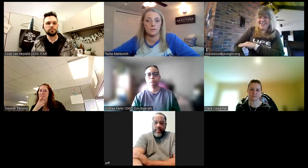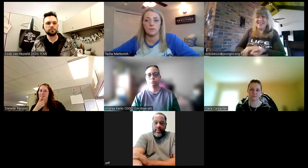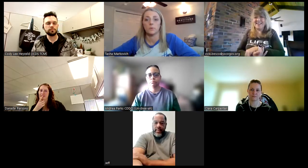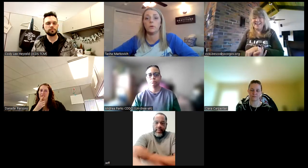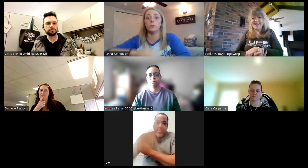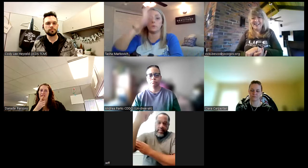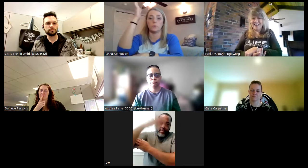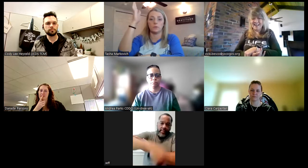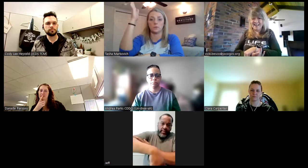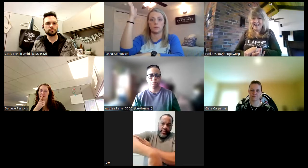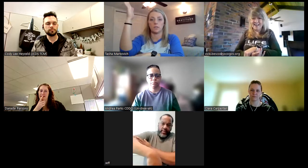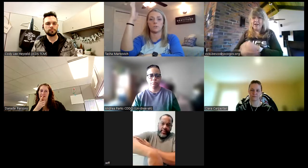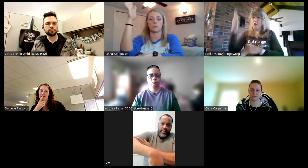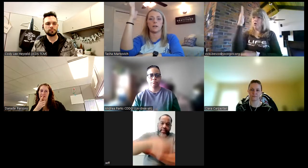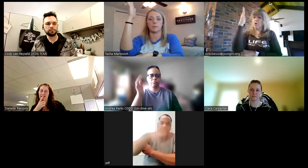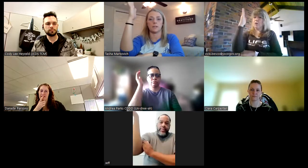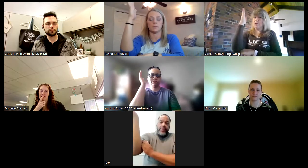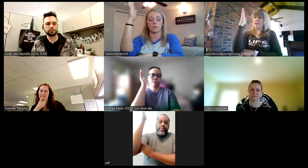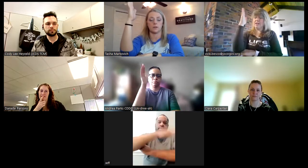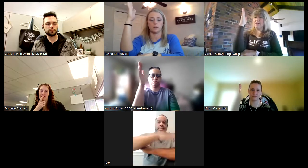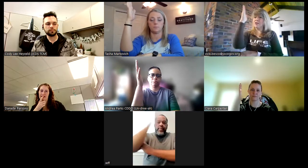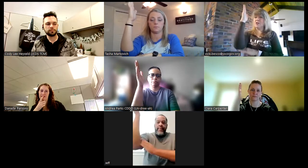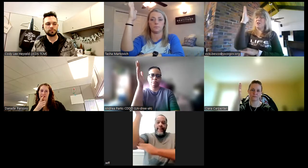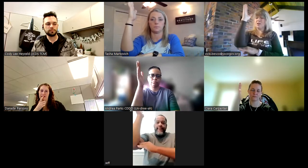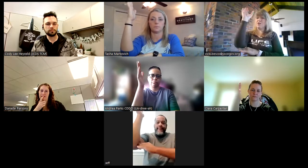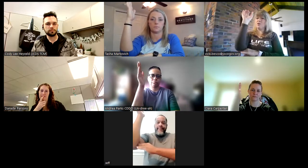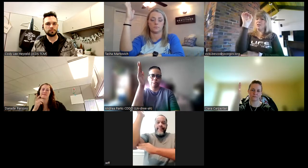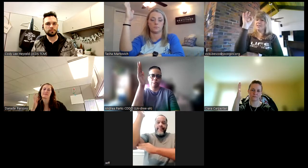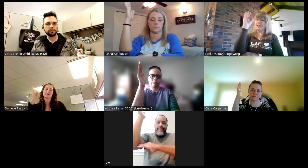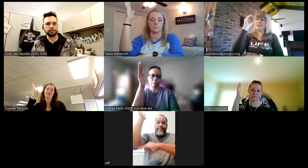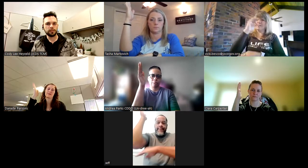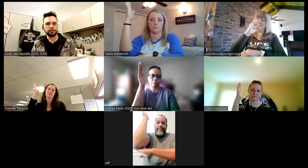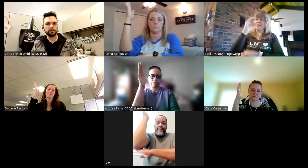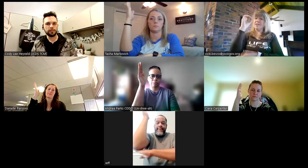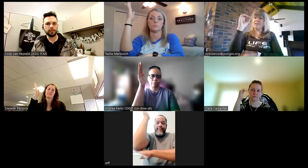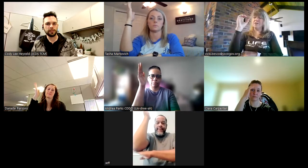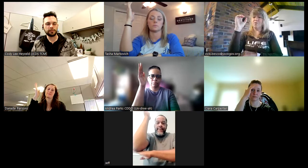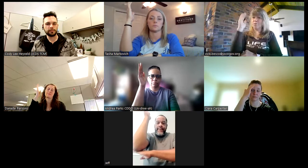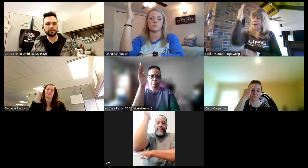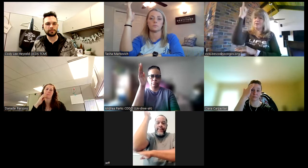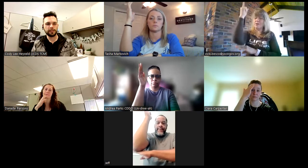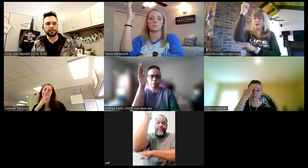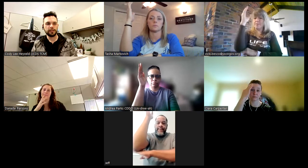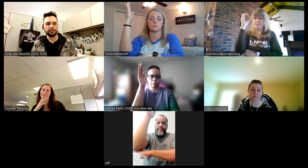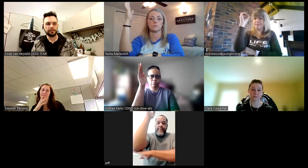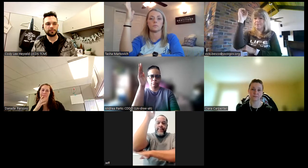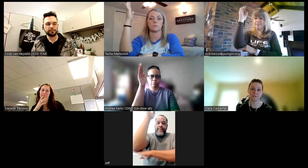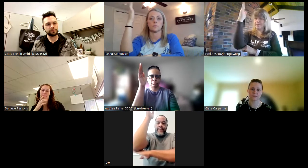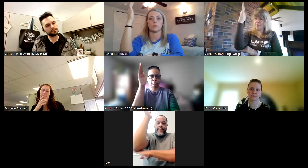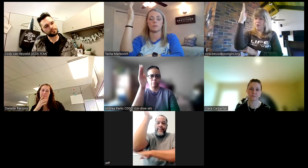So noon is straight up and down with the arm. Because usually the sun's right straight up. So then